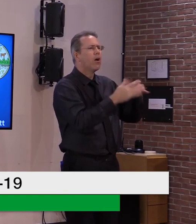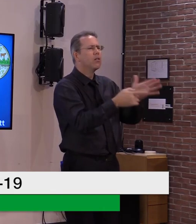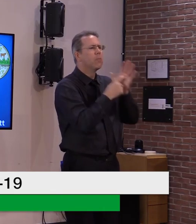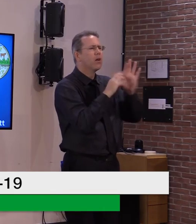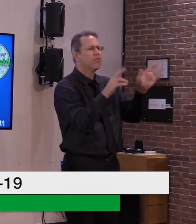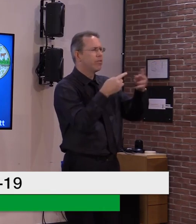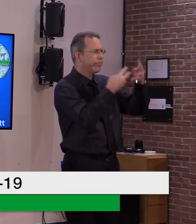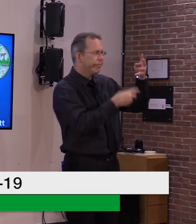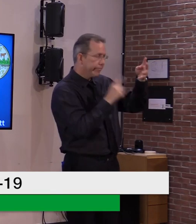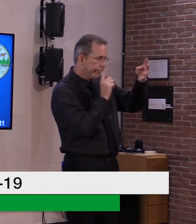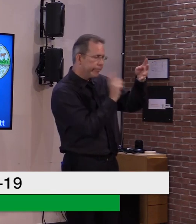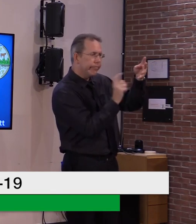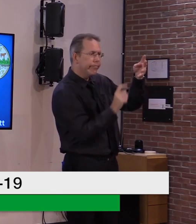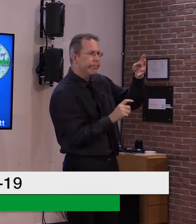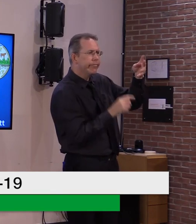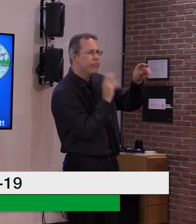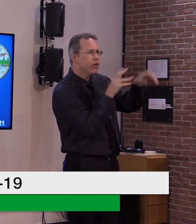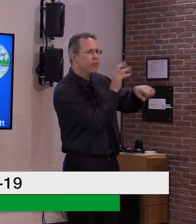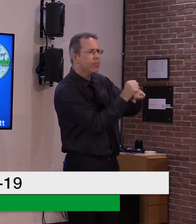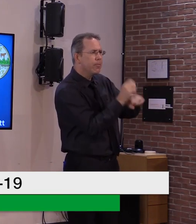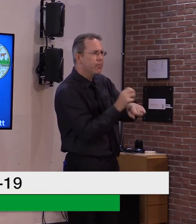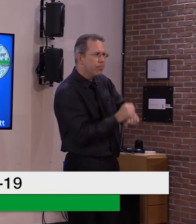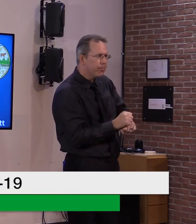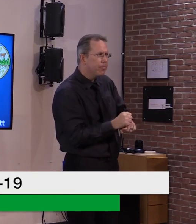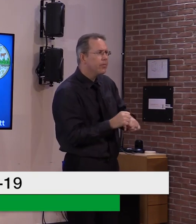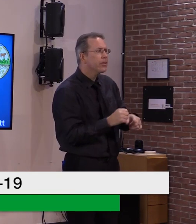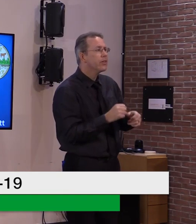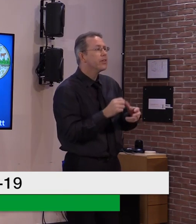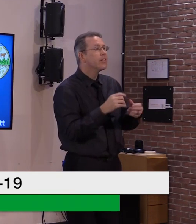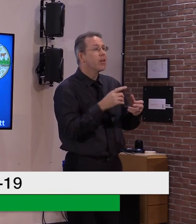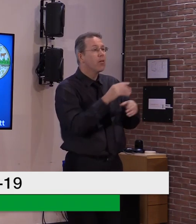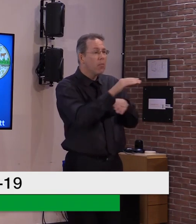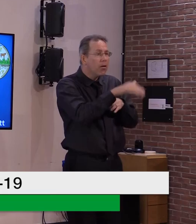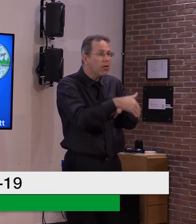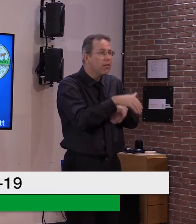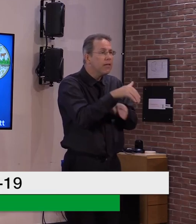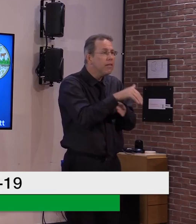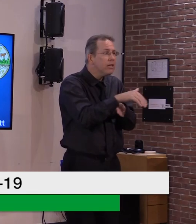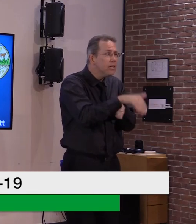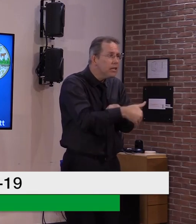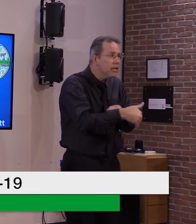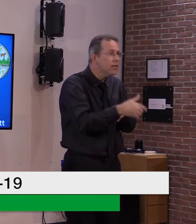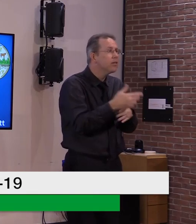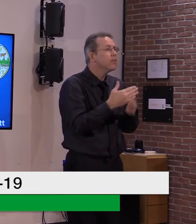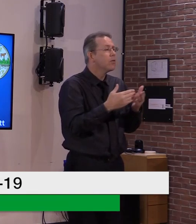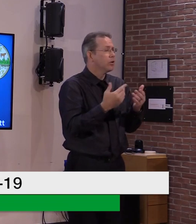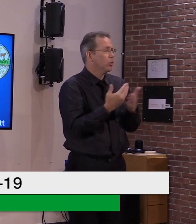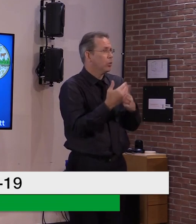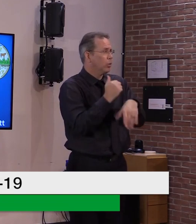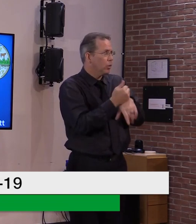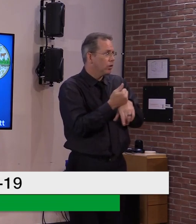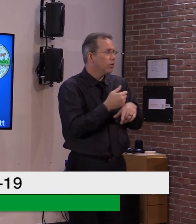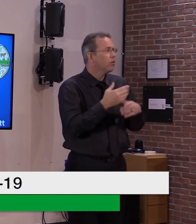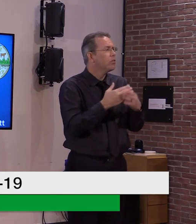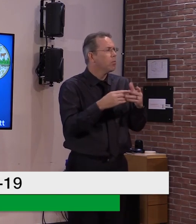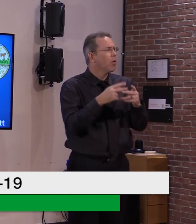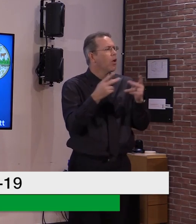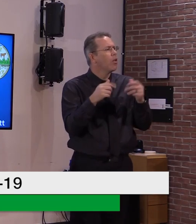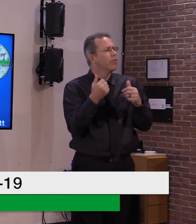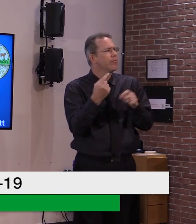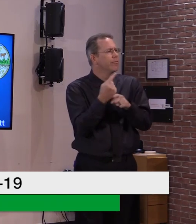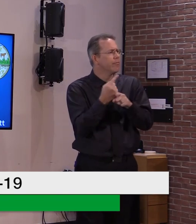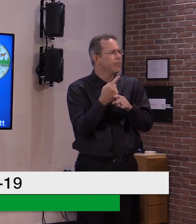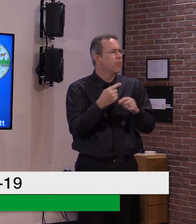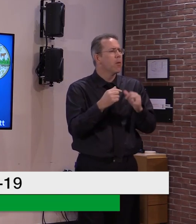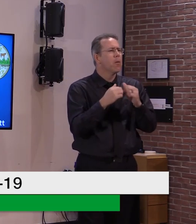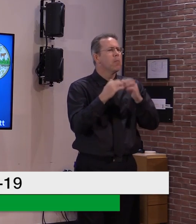evening hours plus we still have the pop-up testing that's going on when we see hot spots around the